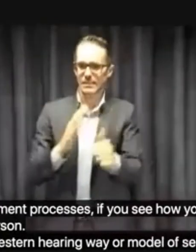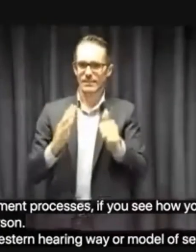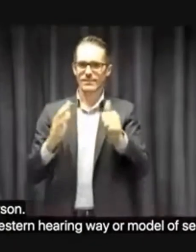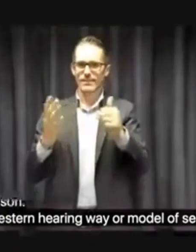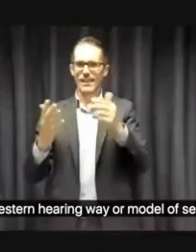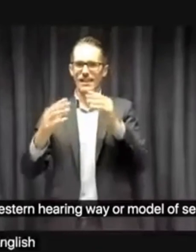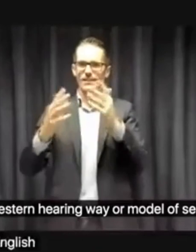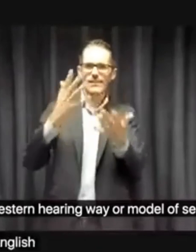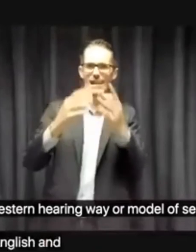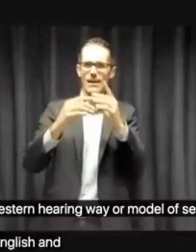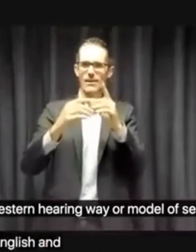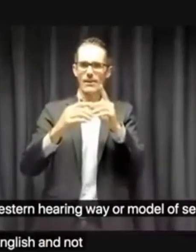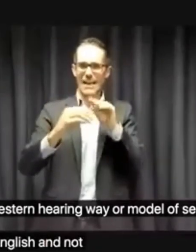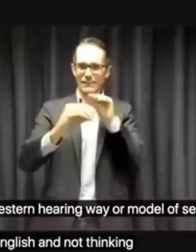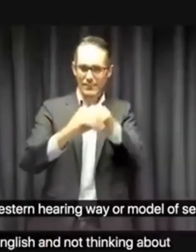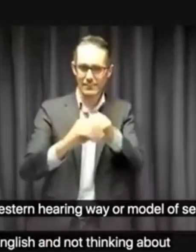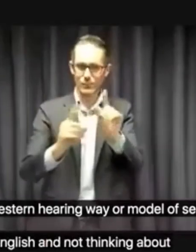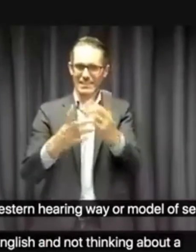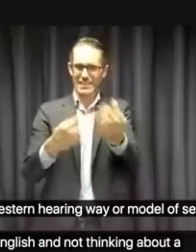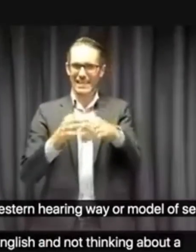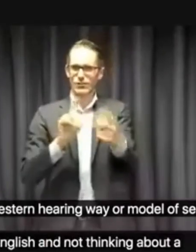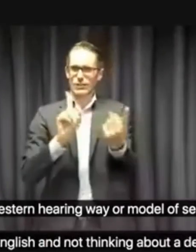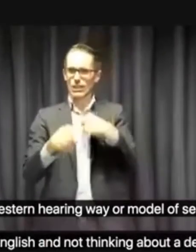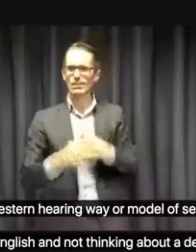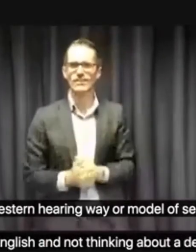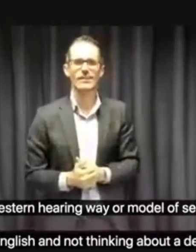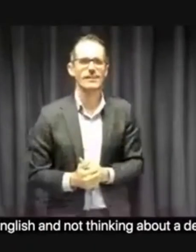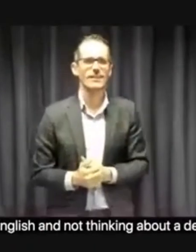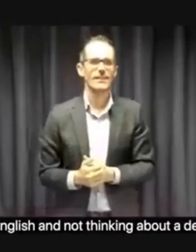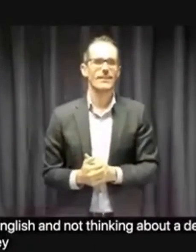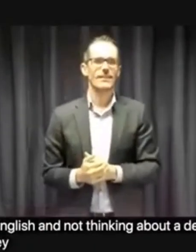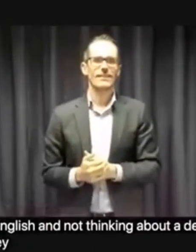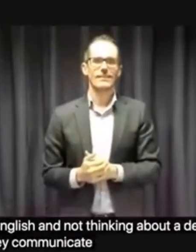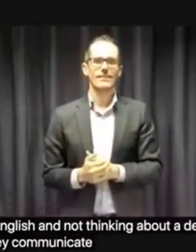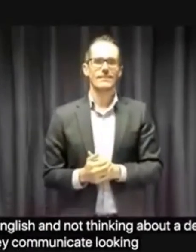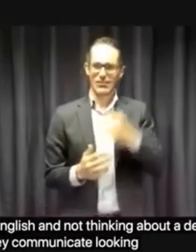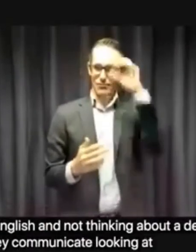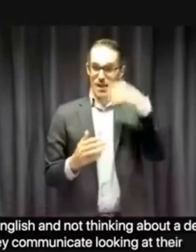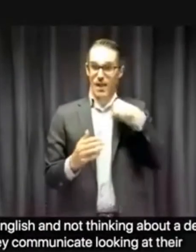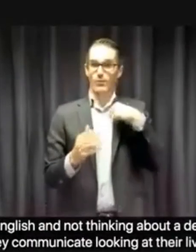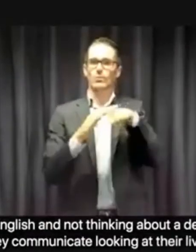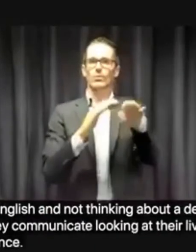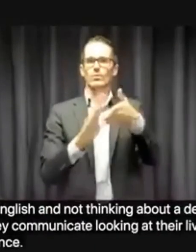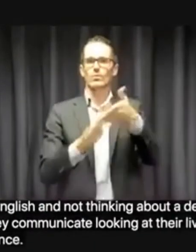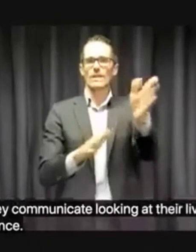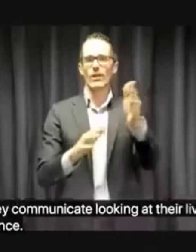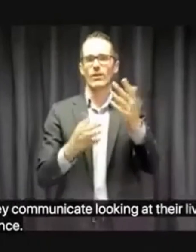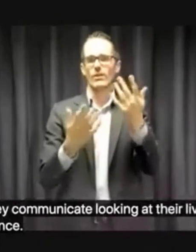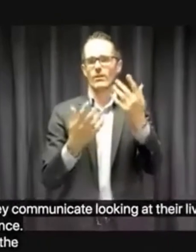how they communicate, looking at their deaf lived experience, what's the investment, what could you receive?